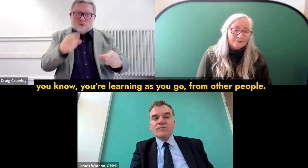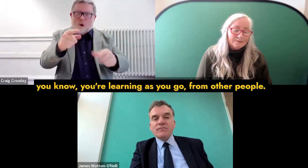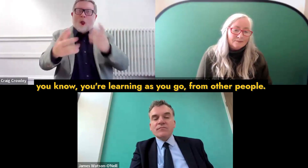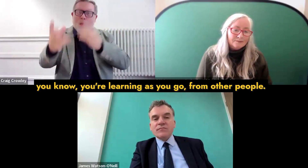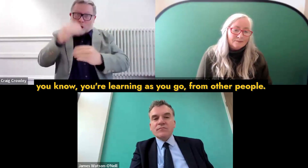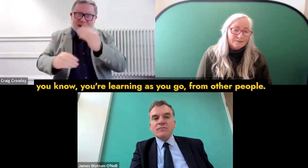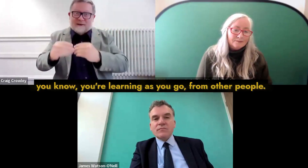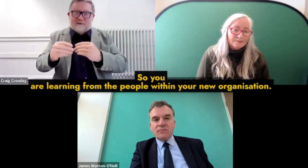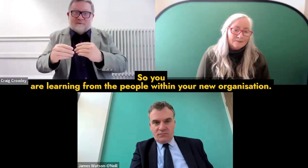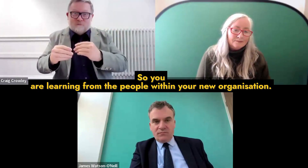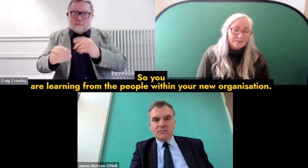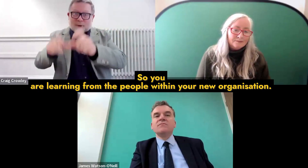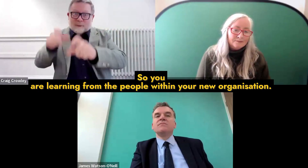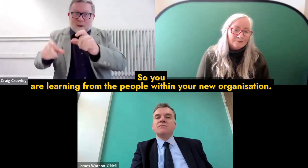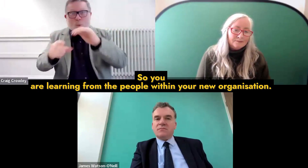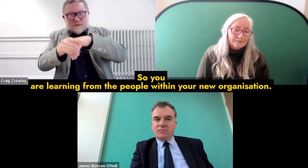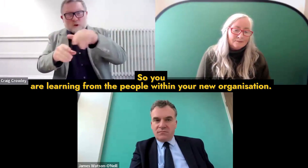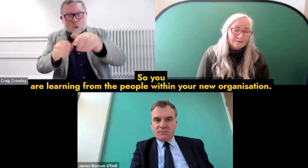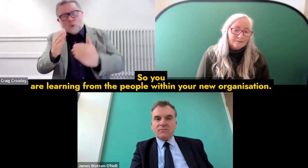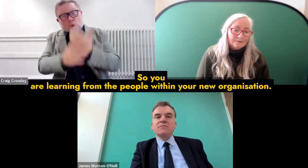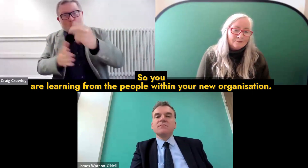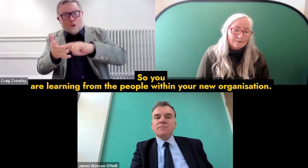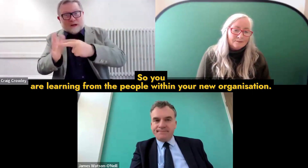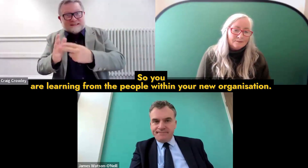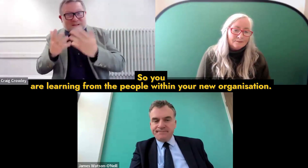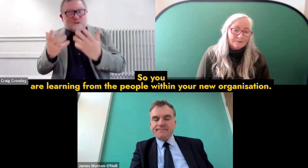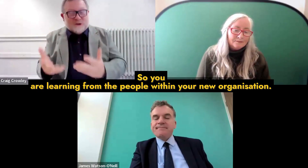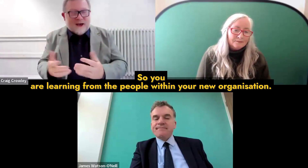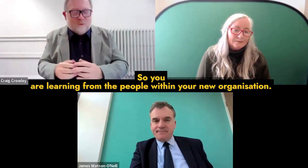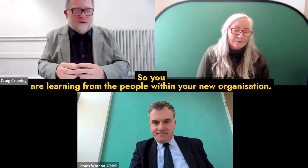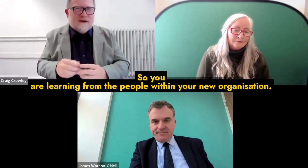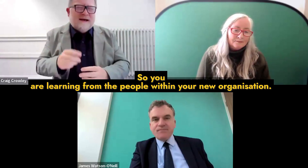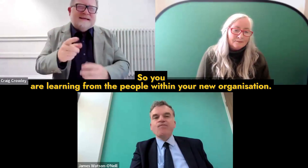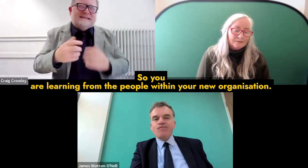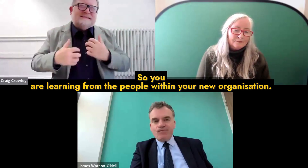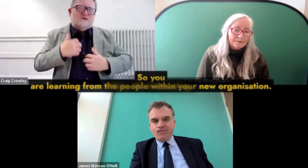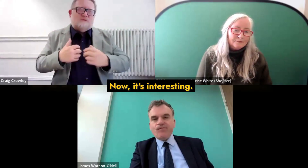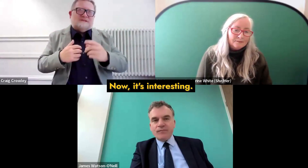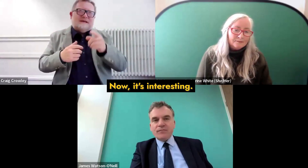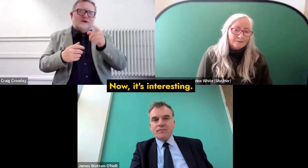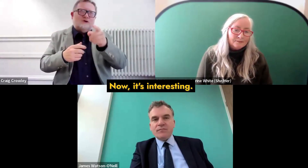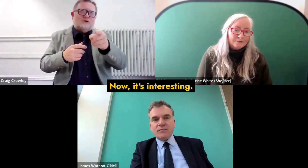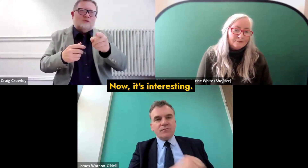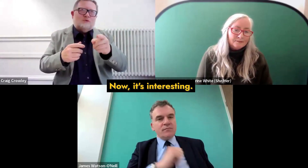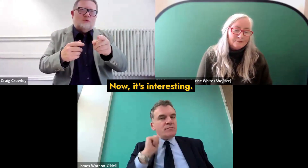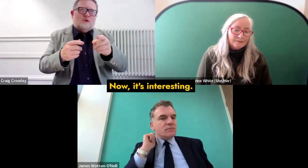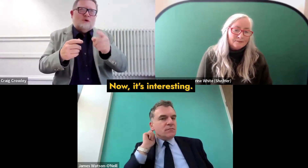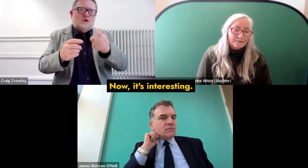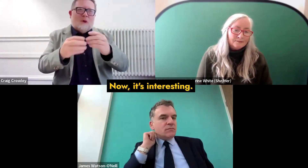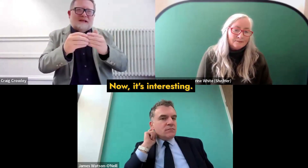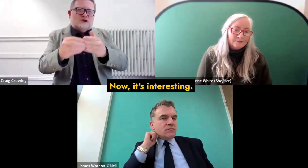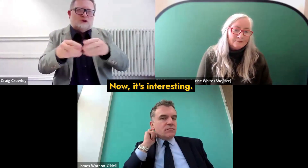from other people. So you are learning from the people within your new organization now.